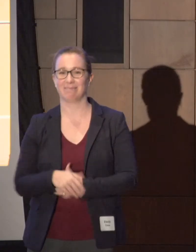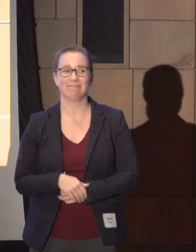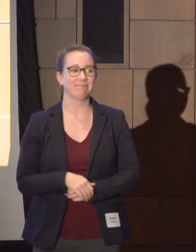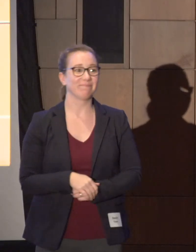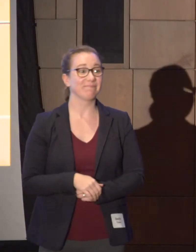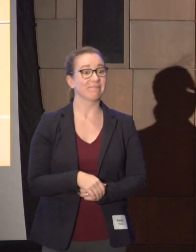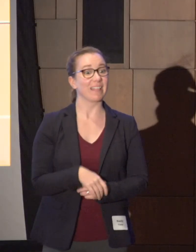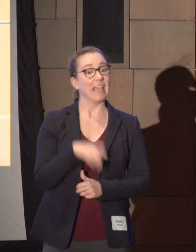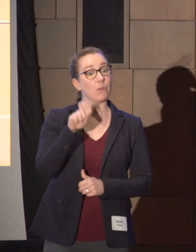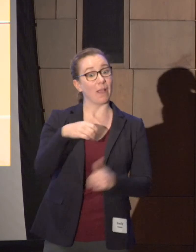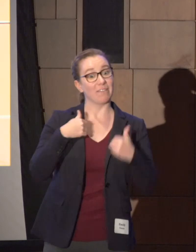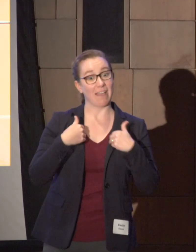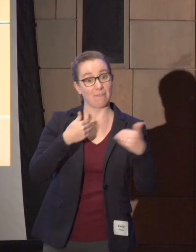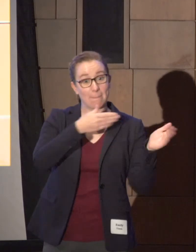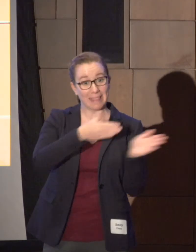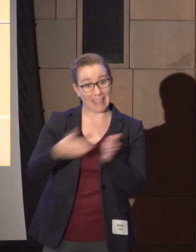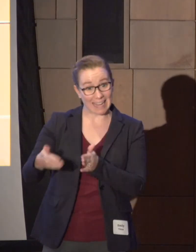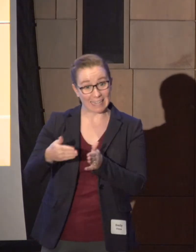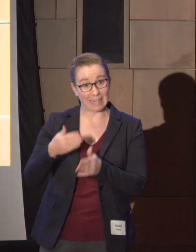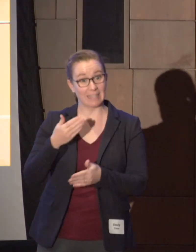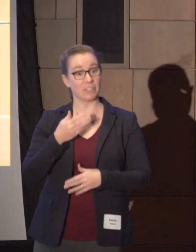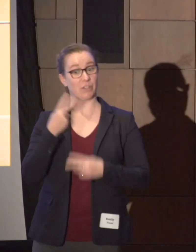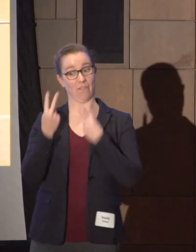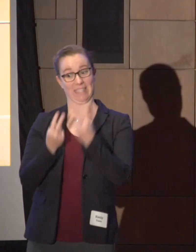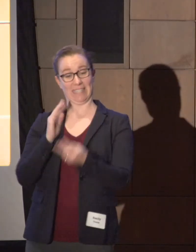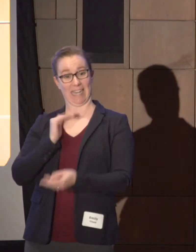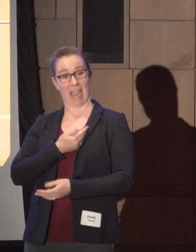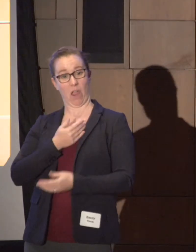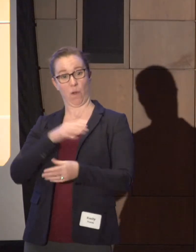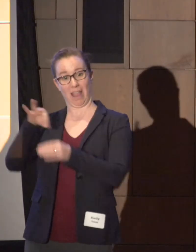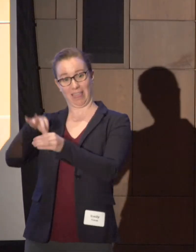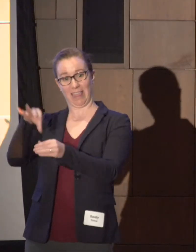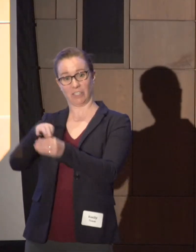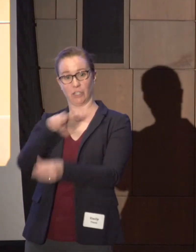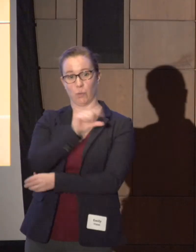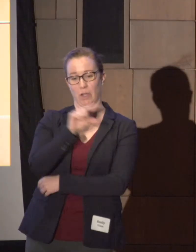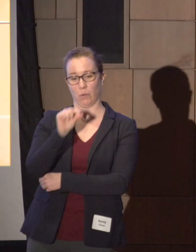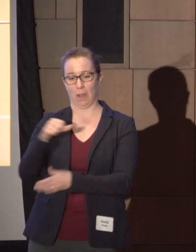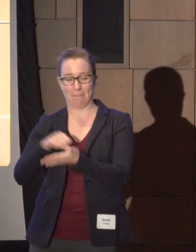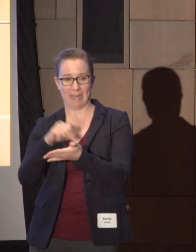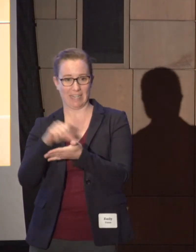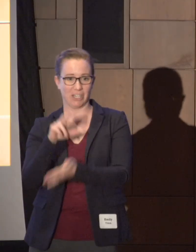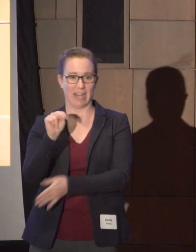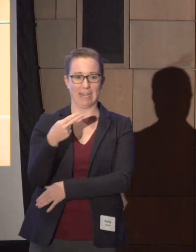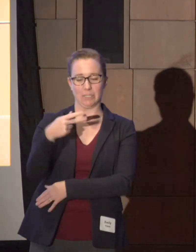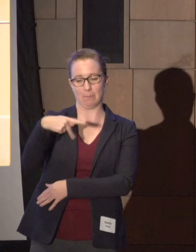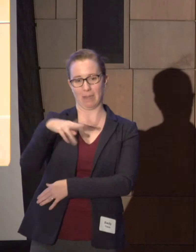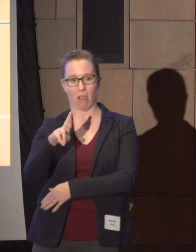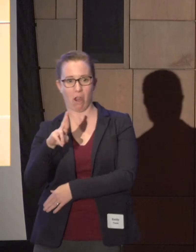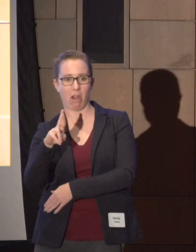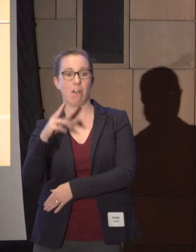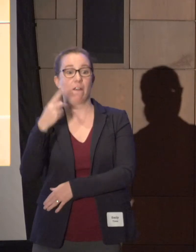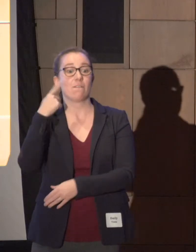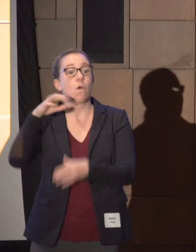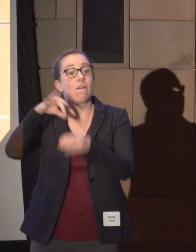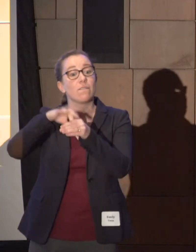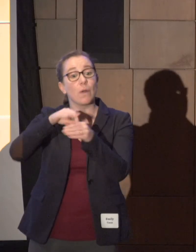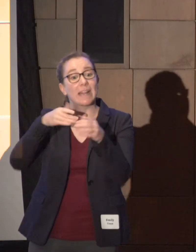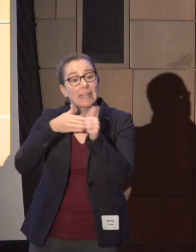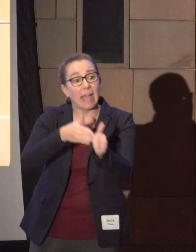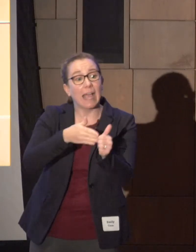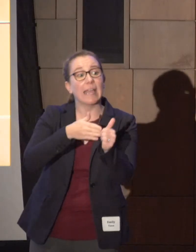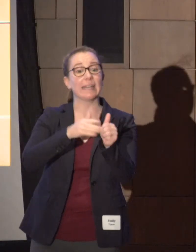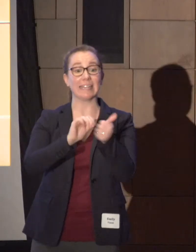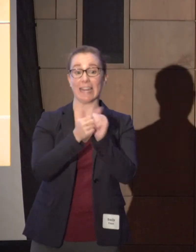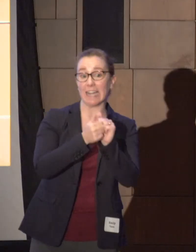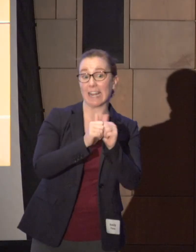vote? You have to have a plan. Visit our Elections 2020 page at nhpr.org for voting guides, candidate